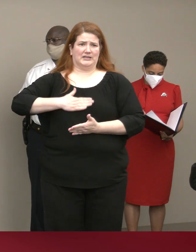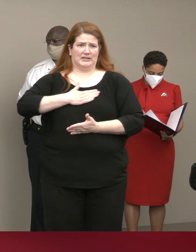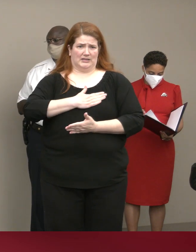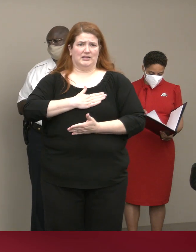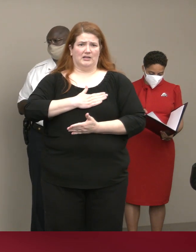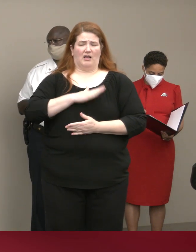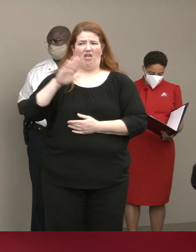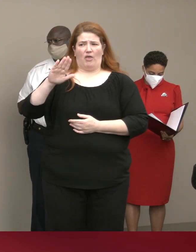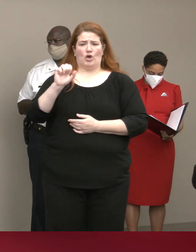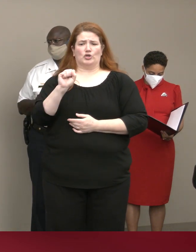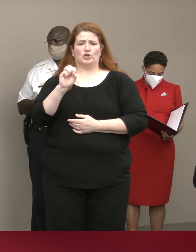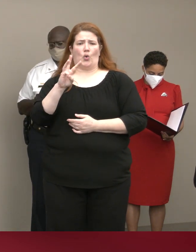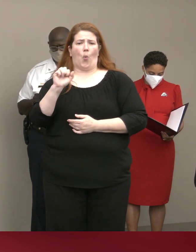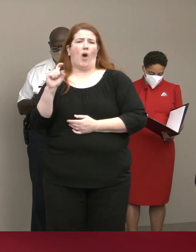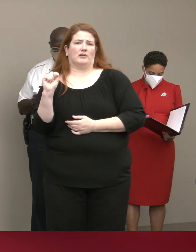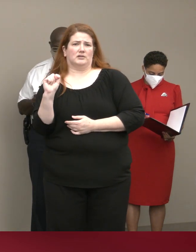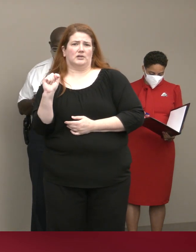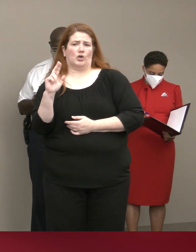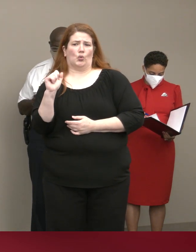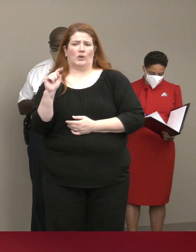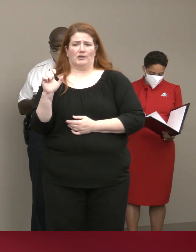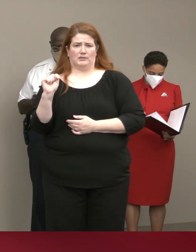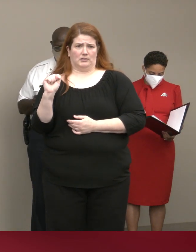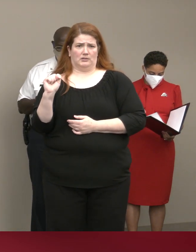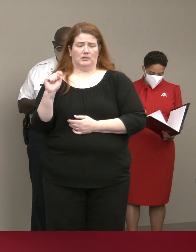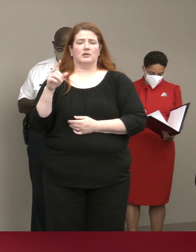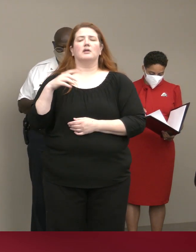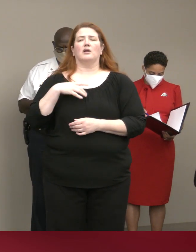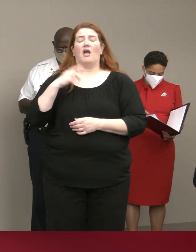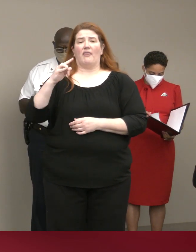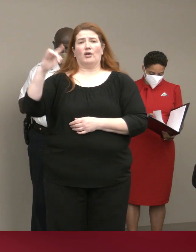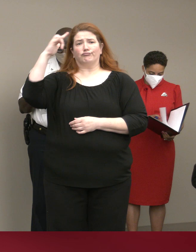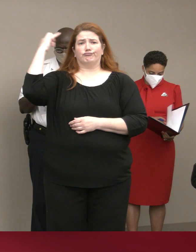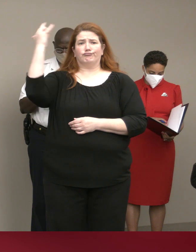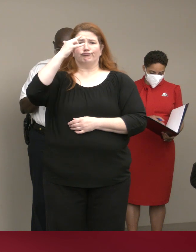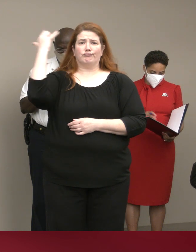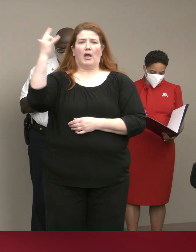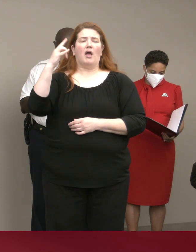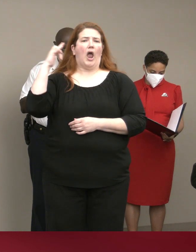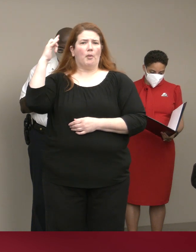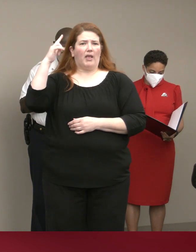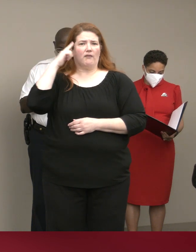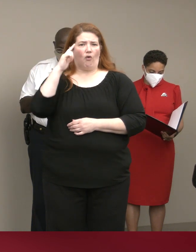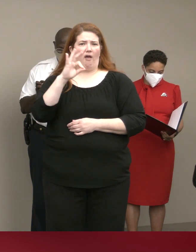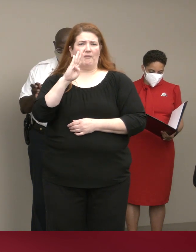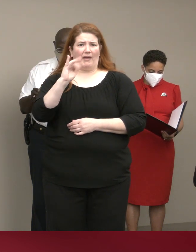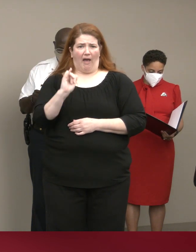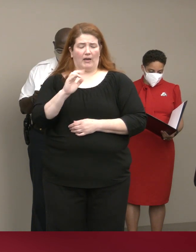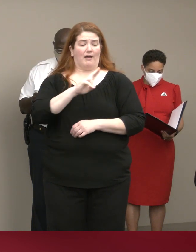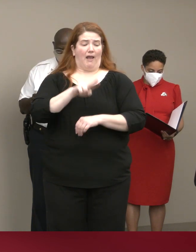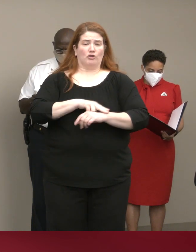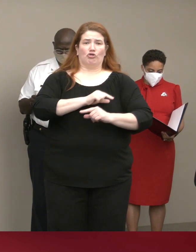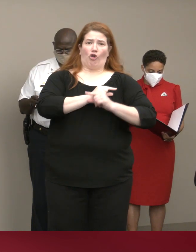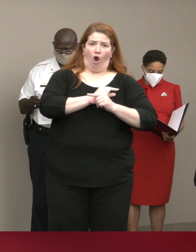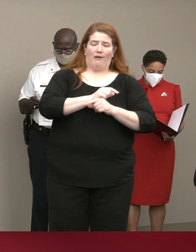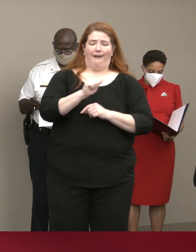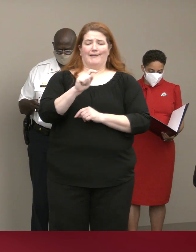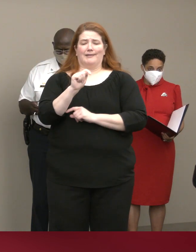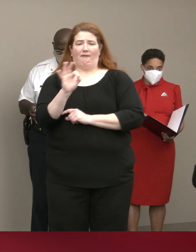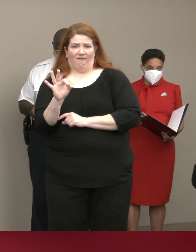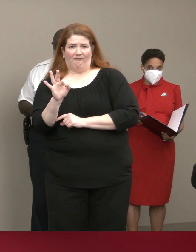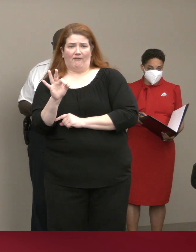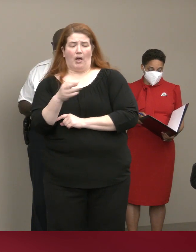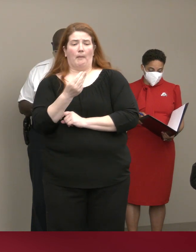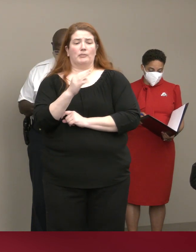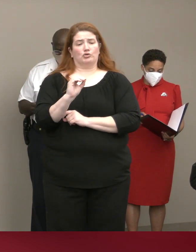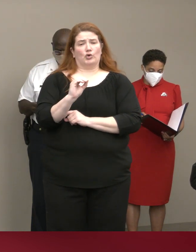SWAT unit, the FBI surveillance airplane, the National Guard, the ATF,